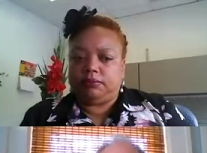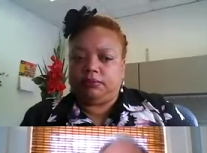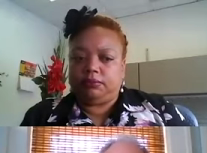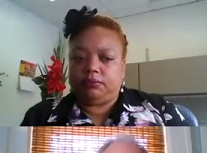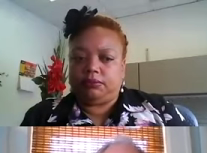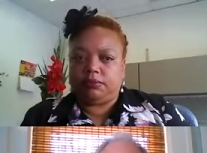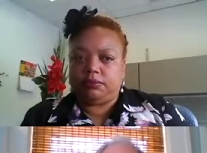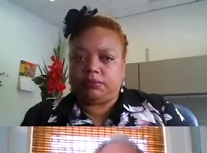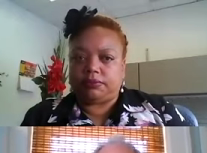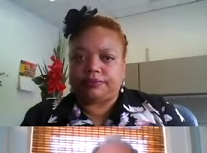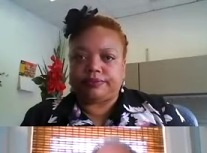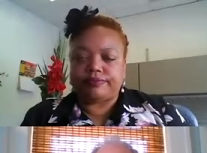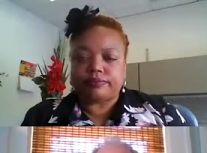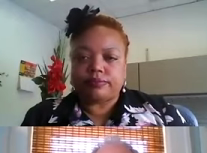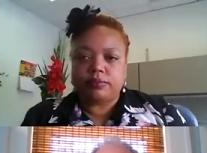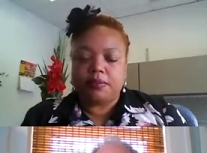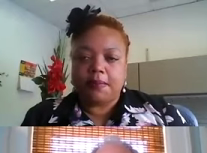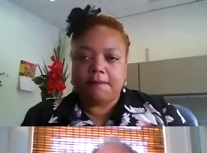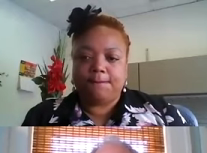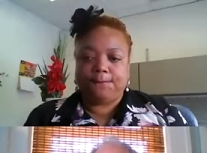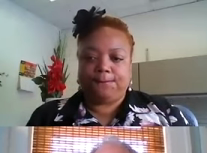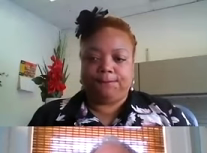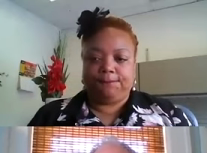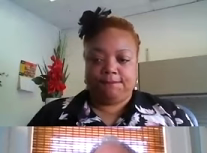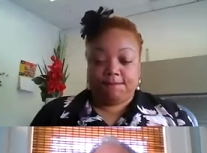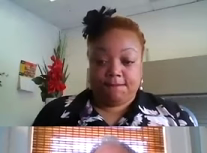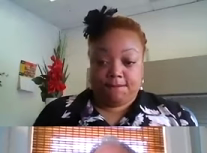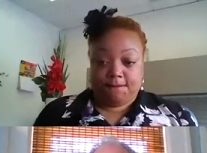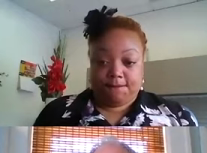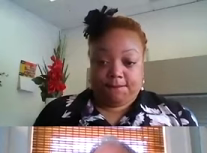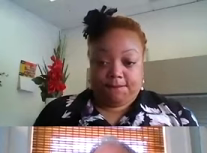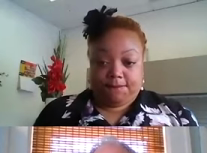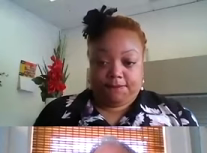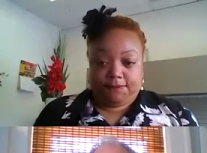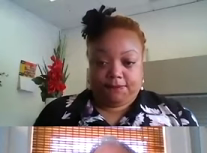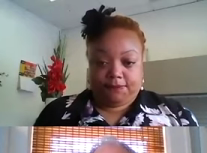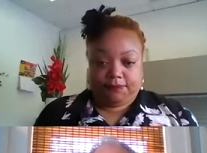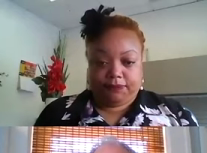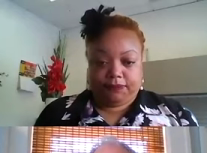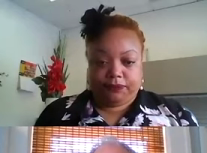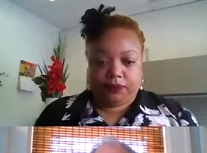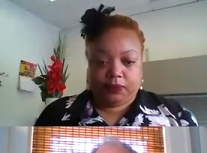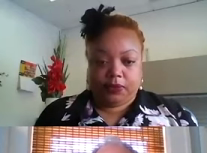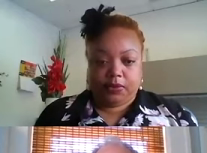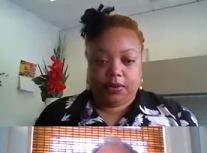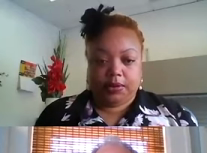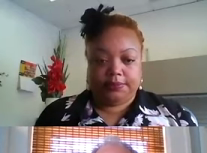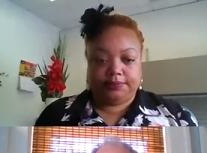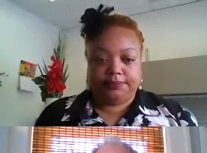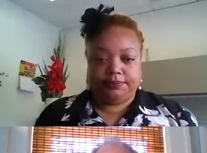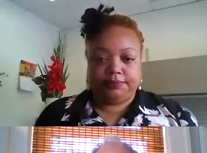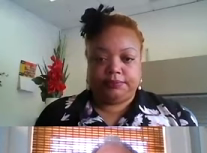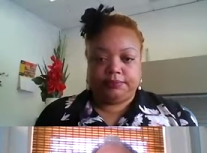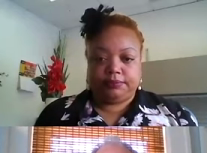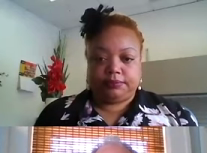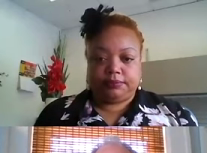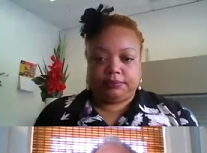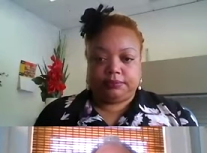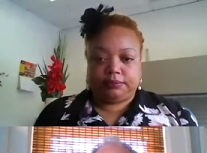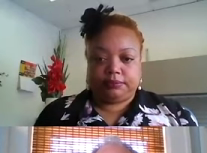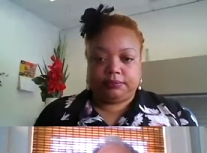celebrate days like today, days when we can advance our conversations about race, diversity, and inclusion, not only here on